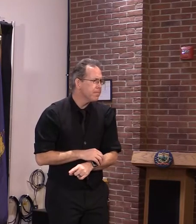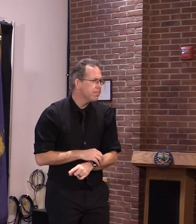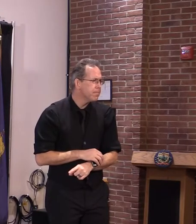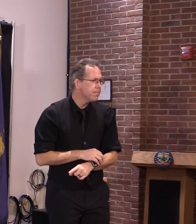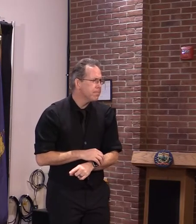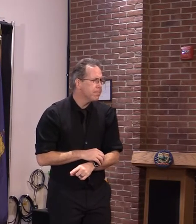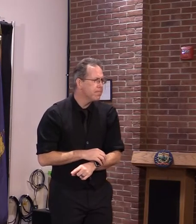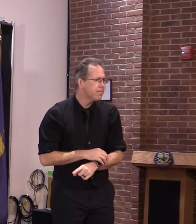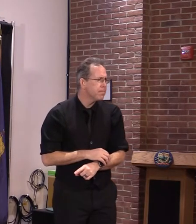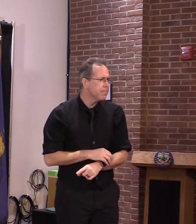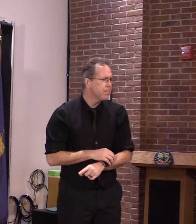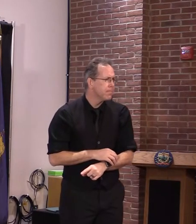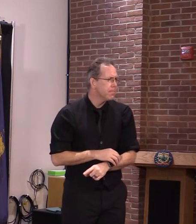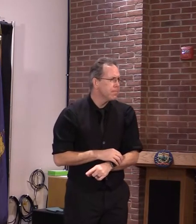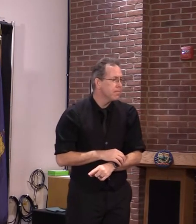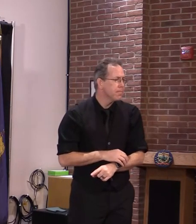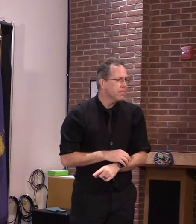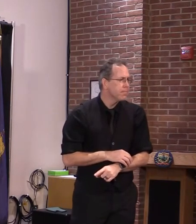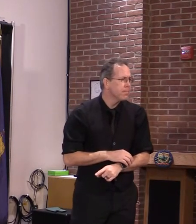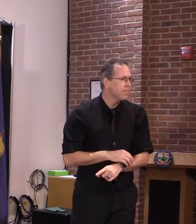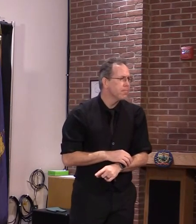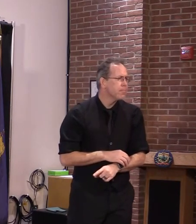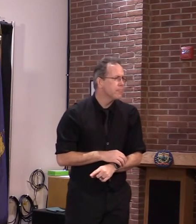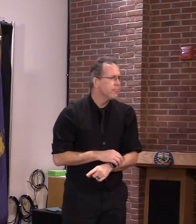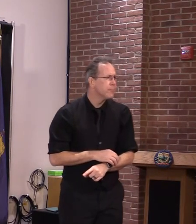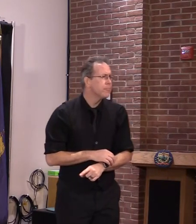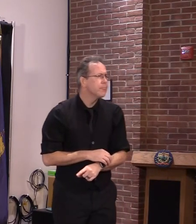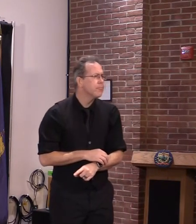hospitalization among children and the hopefully reduced